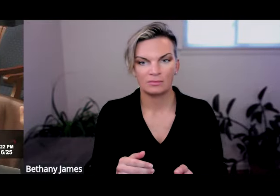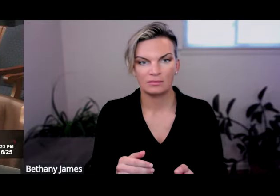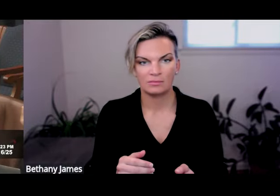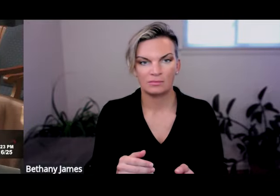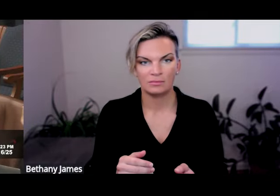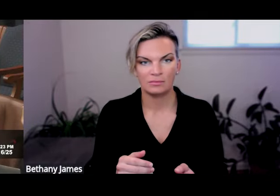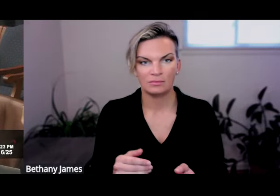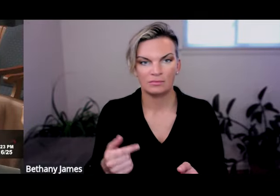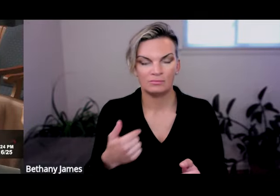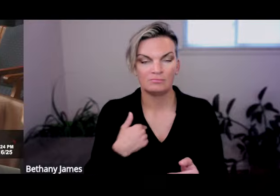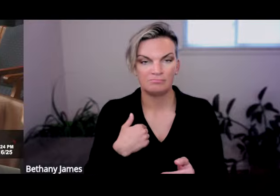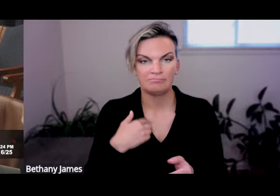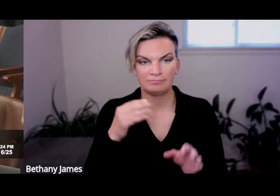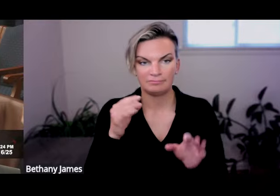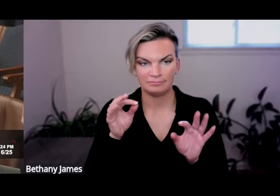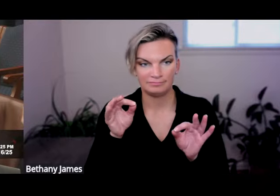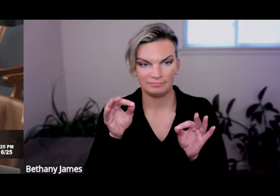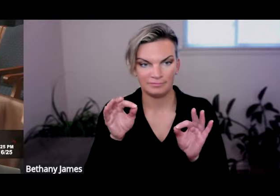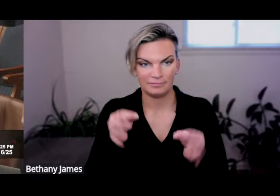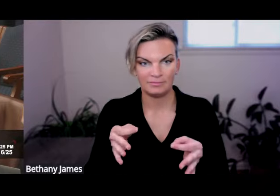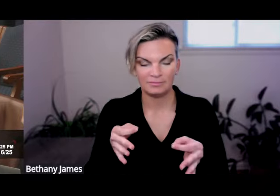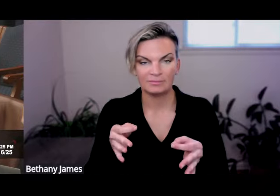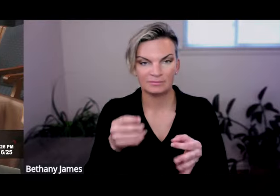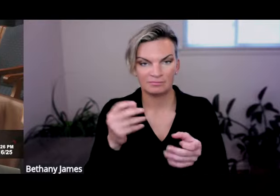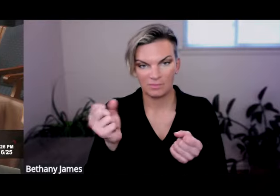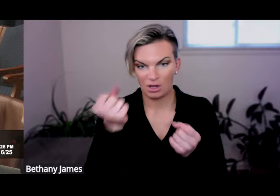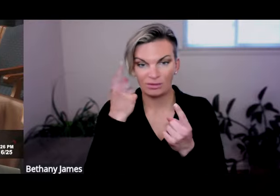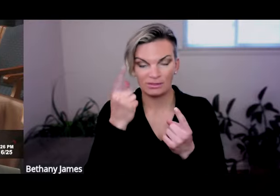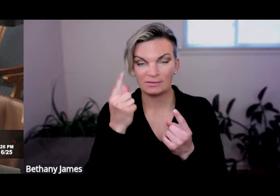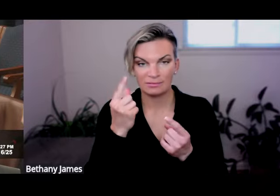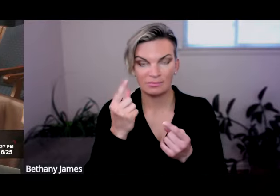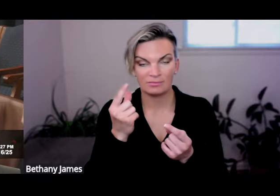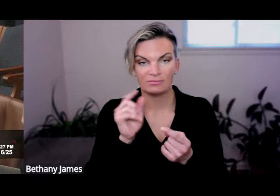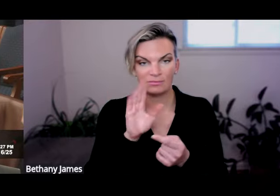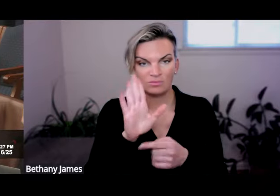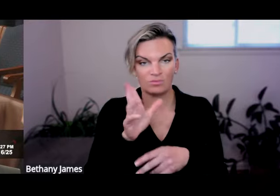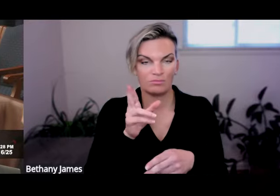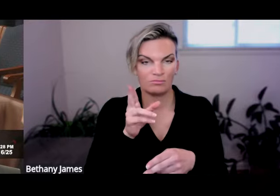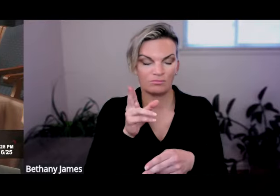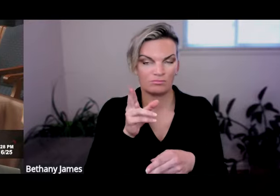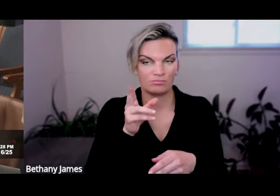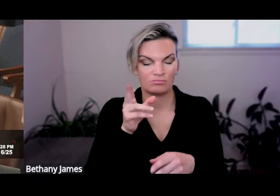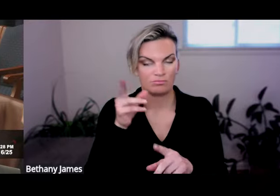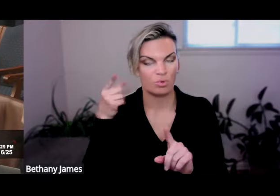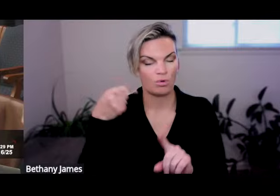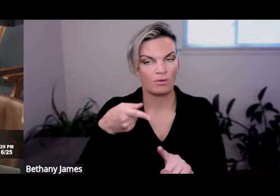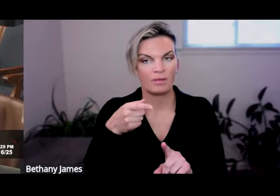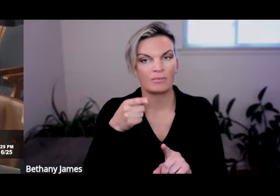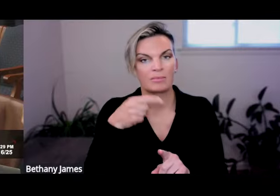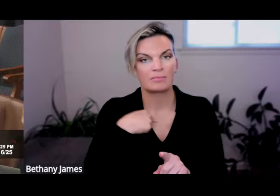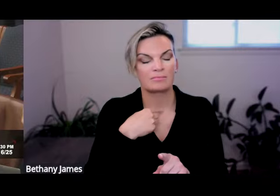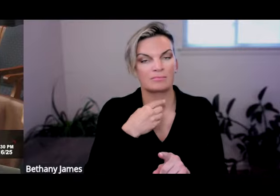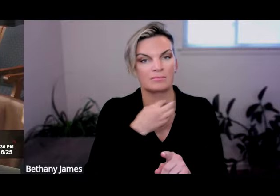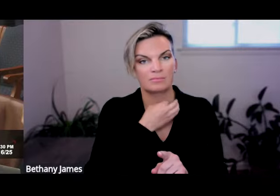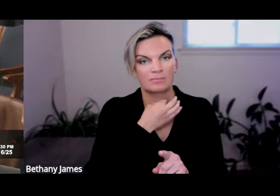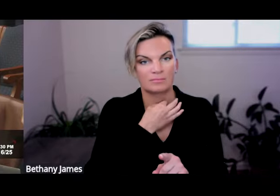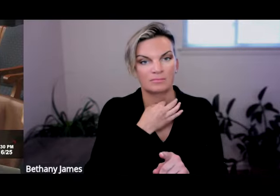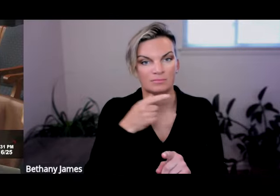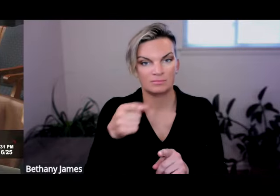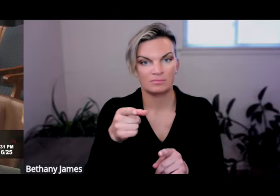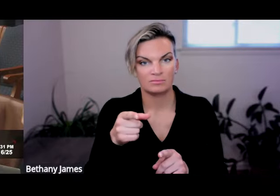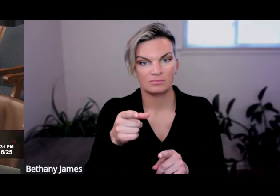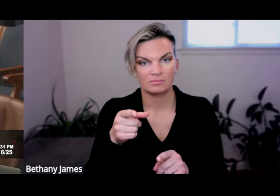I certainly understand what you're saying. I guess my question is, as you read this, you know, you would have to be